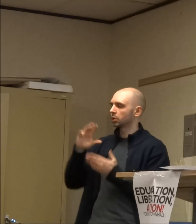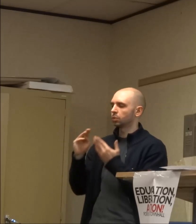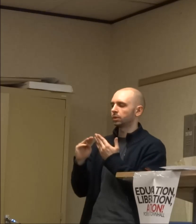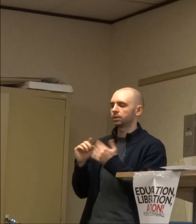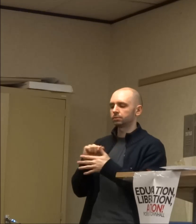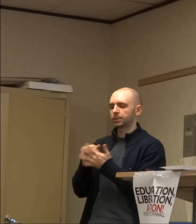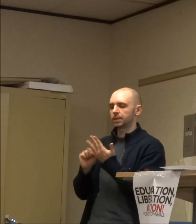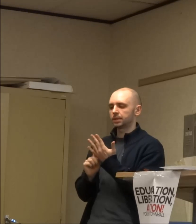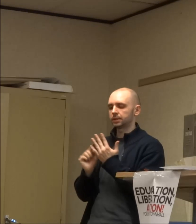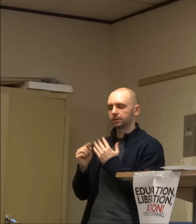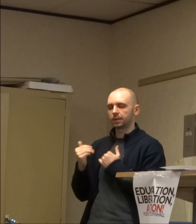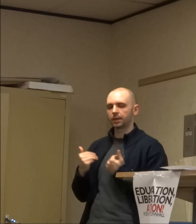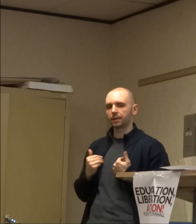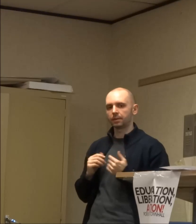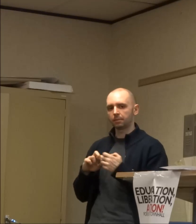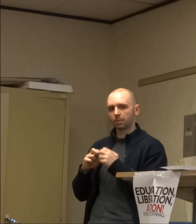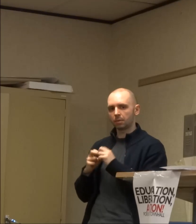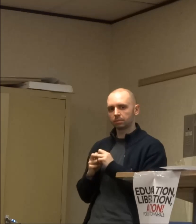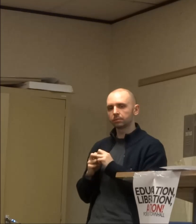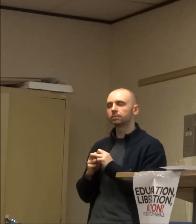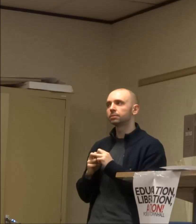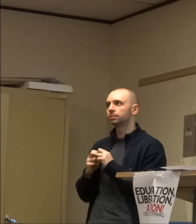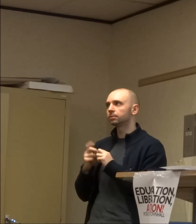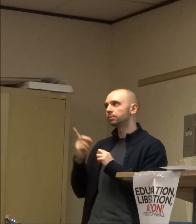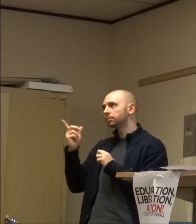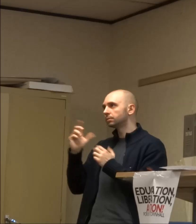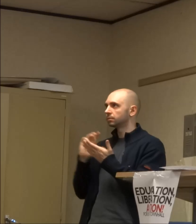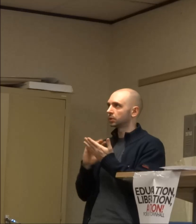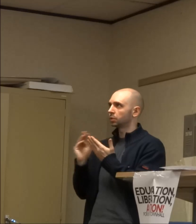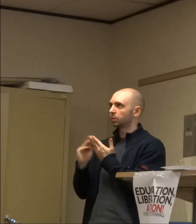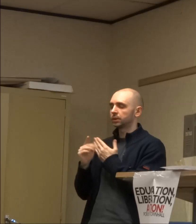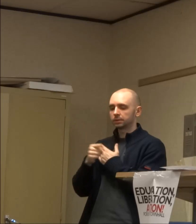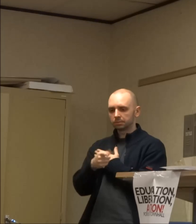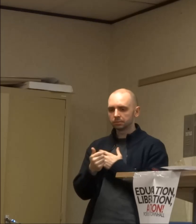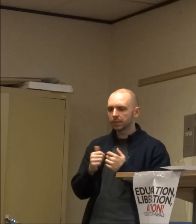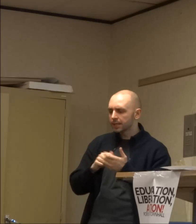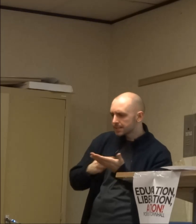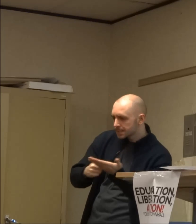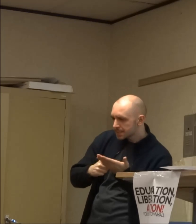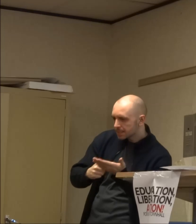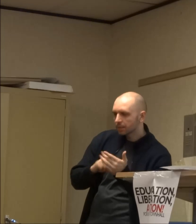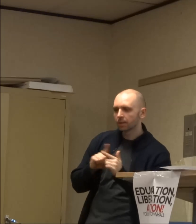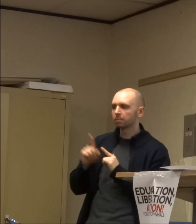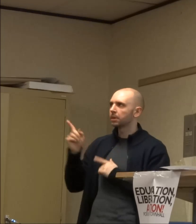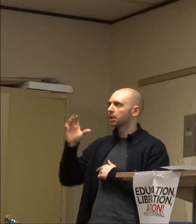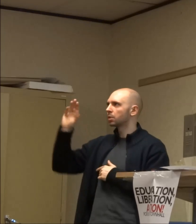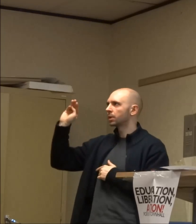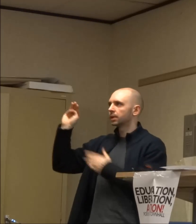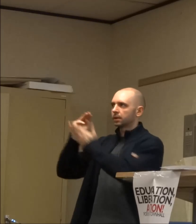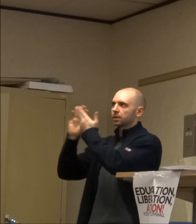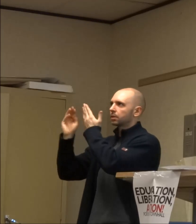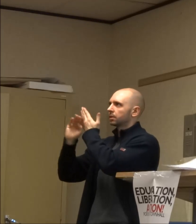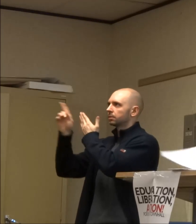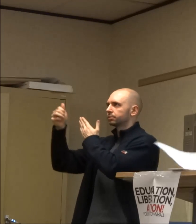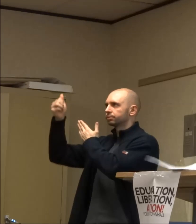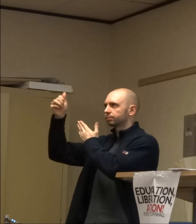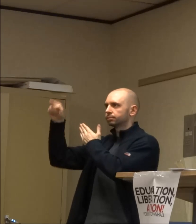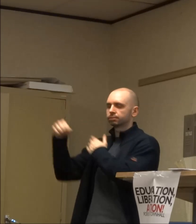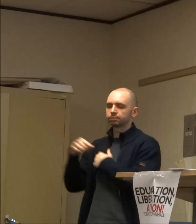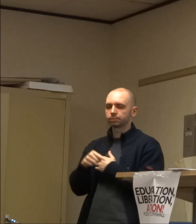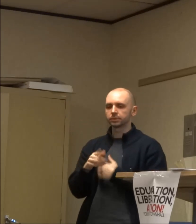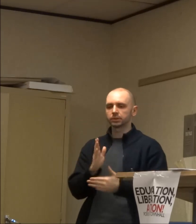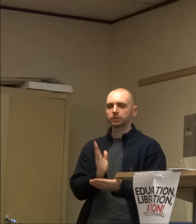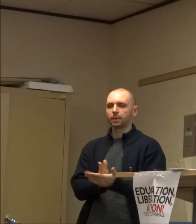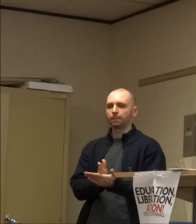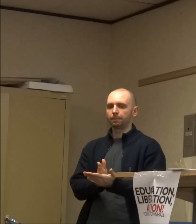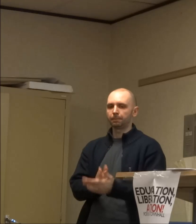fundamentally damage the equity-based pedagogies that have been critical to our success. Currently, there is an offer being made by the Provost's office